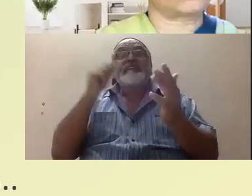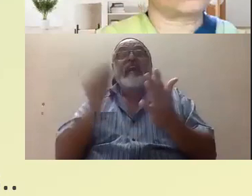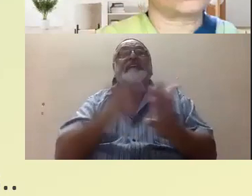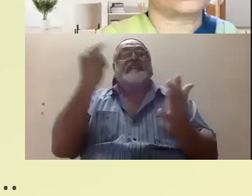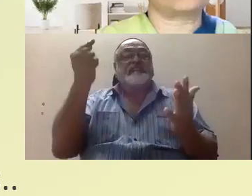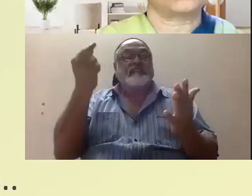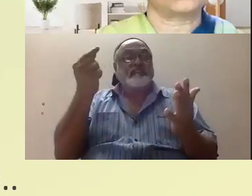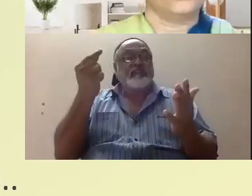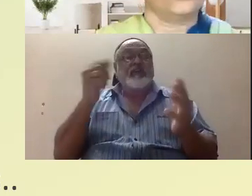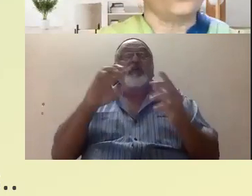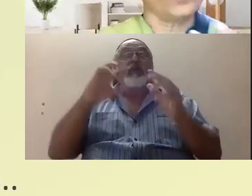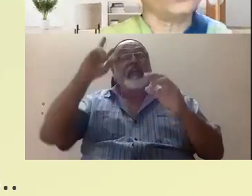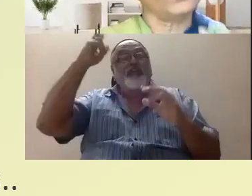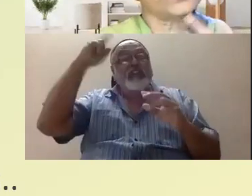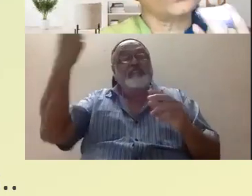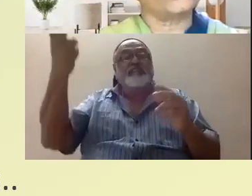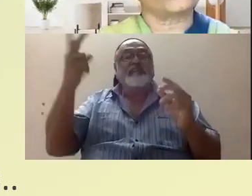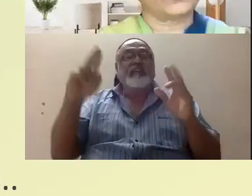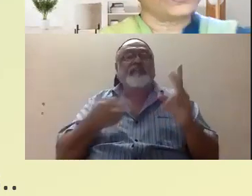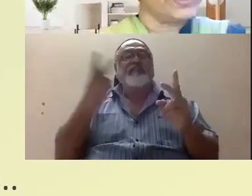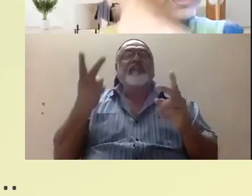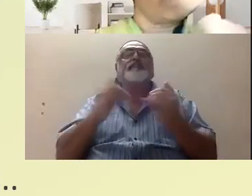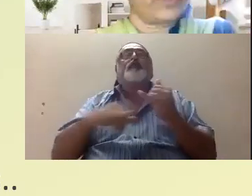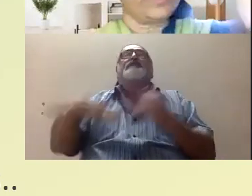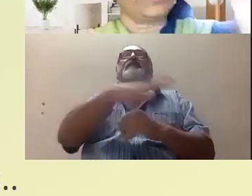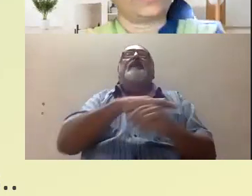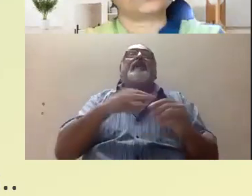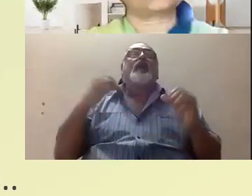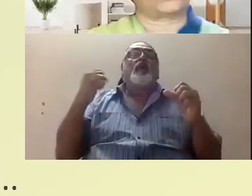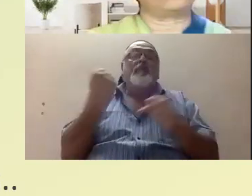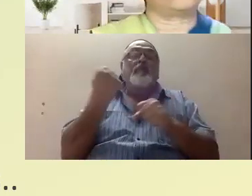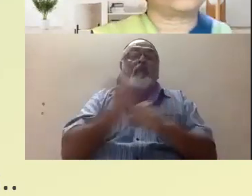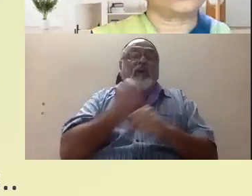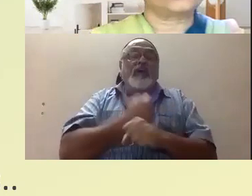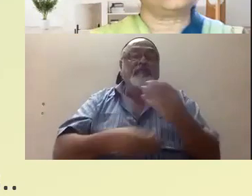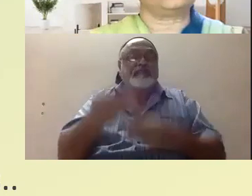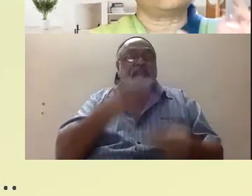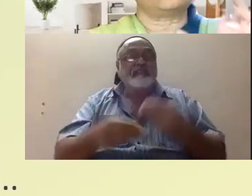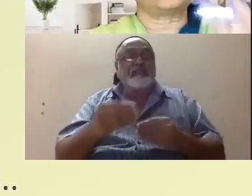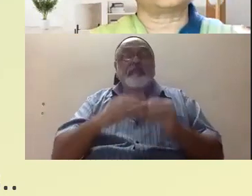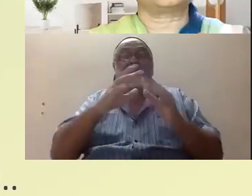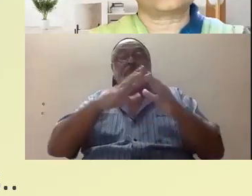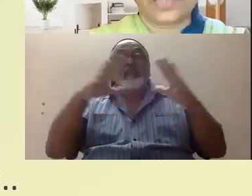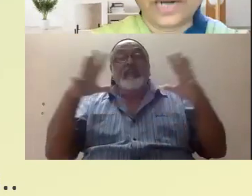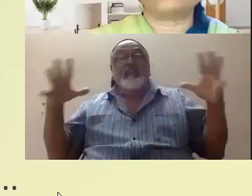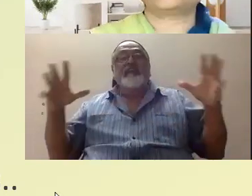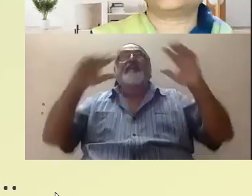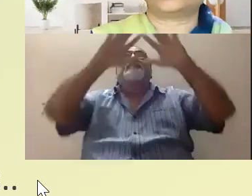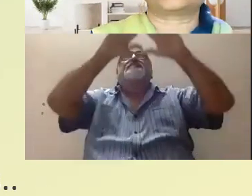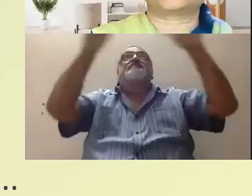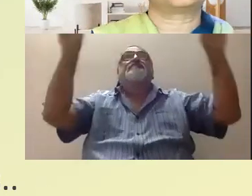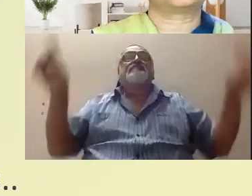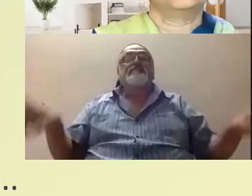social innovation and social entrepreneurship. One needs to look at it from a larger canvas and see what is that we